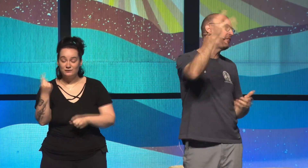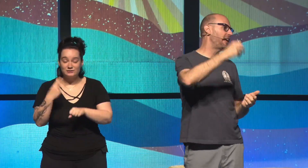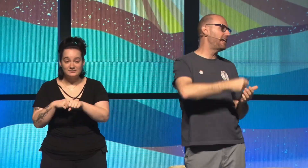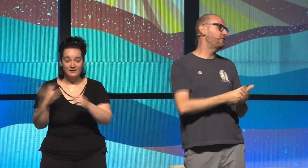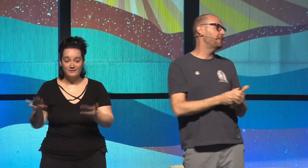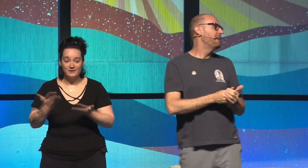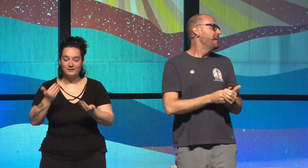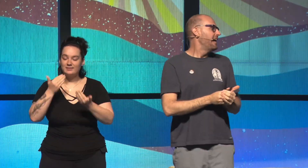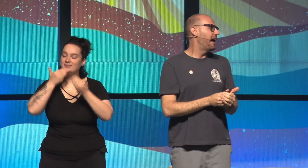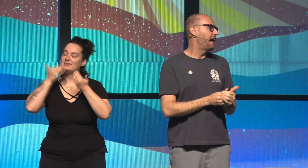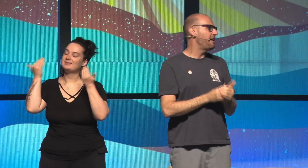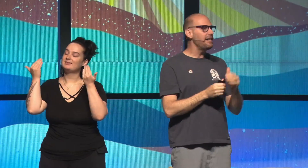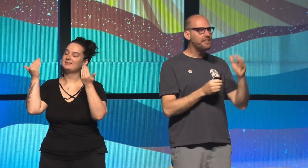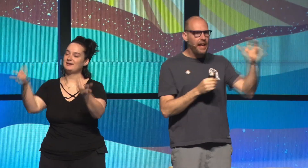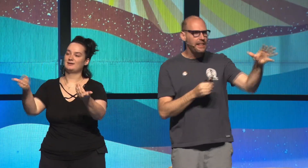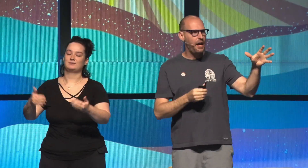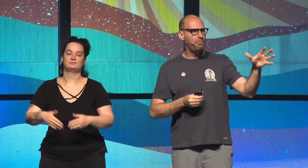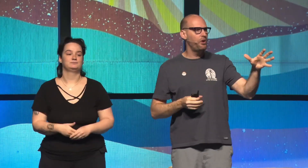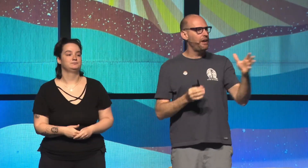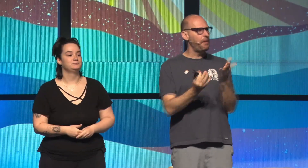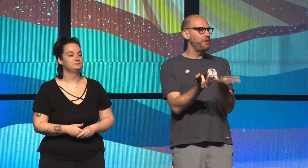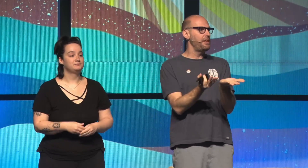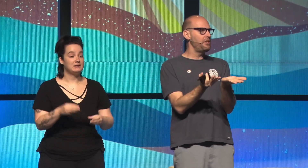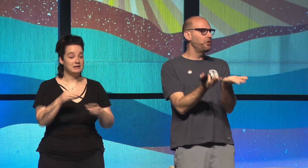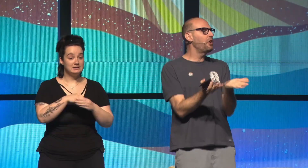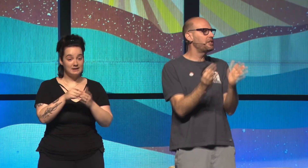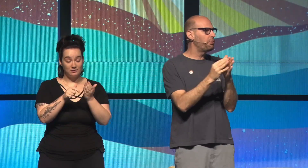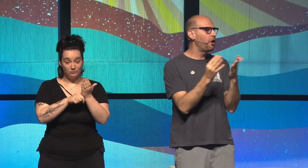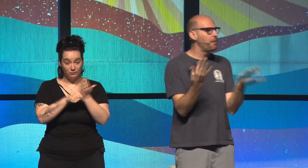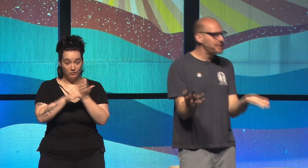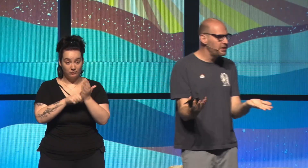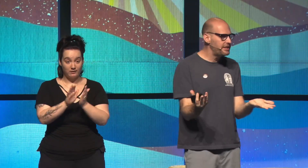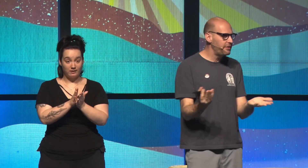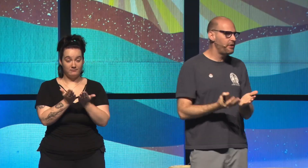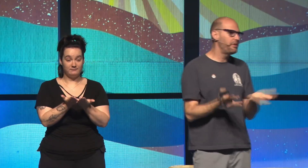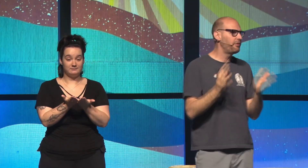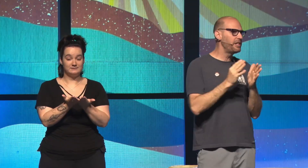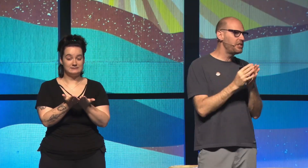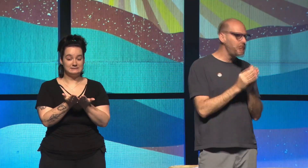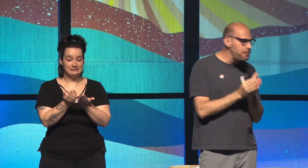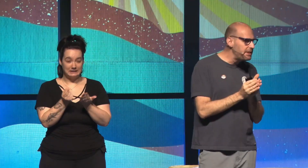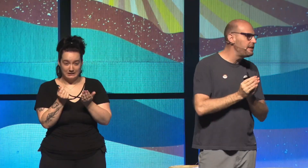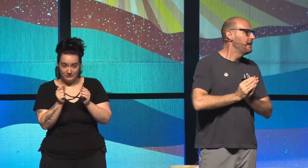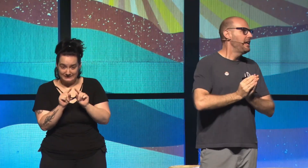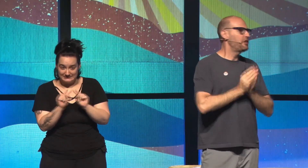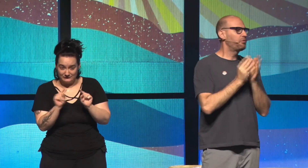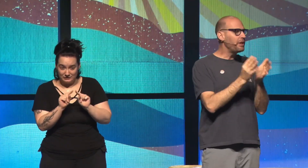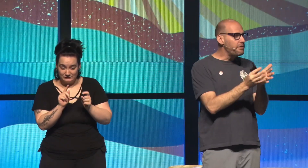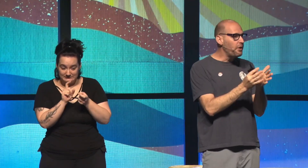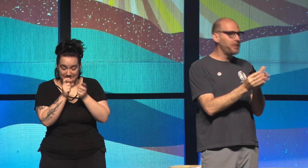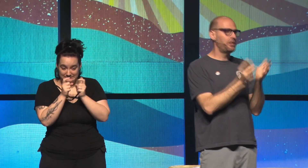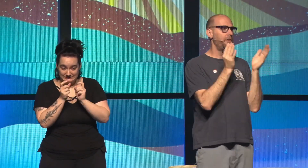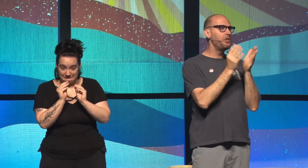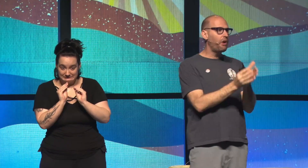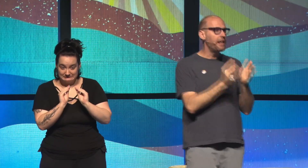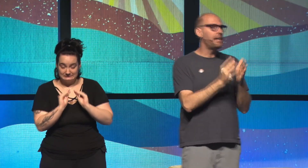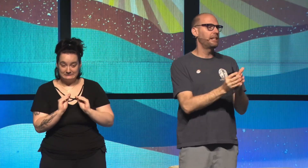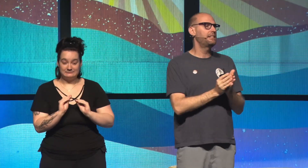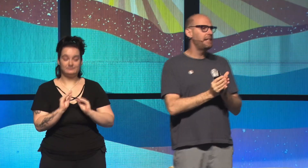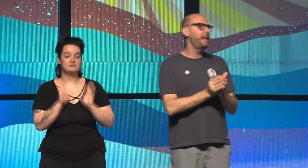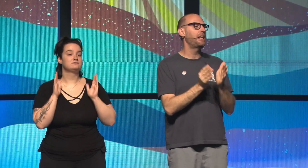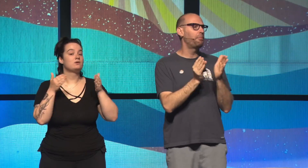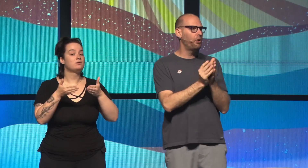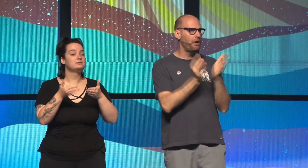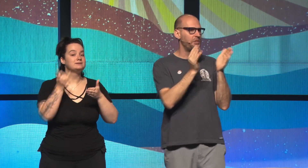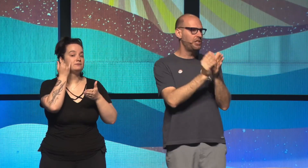here. If you're on the atrium, inside that program, you'll notice the program is a little different. We've reshaped it. It's really focused on if you are a